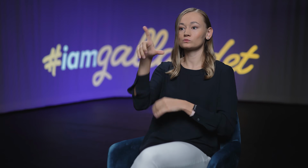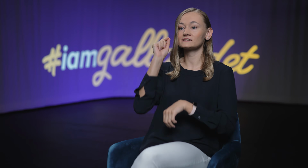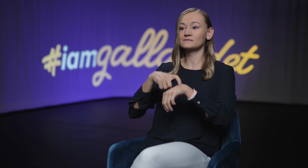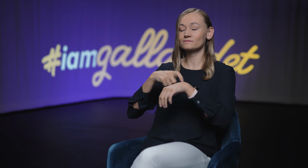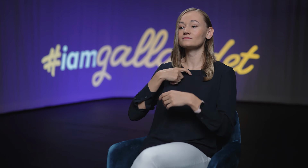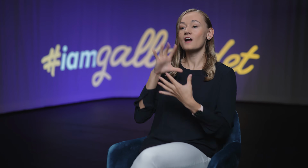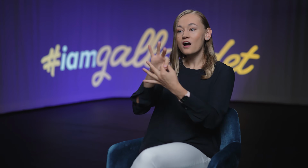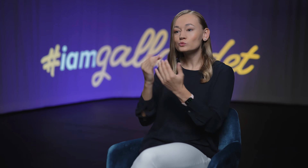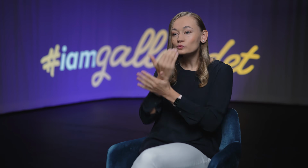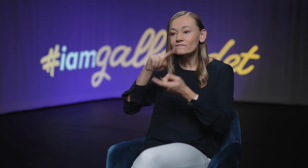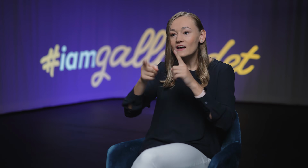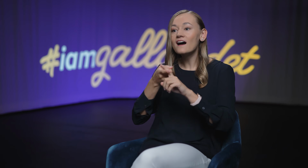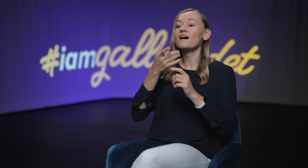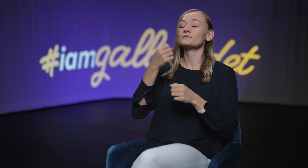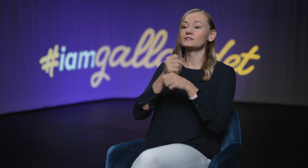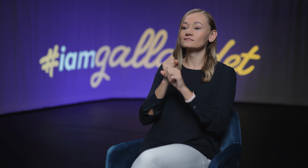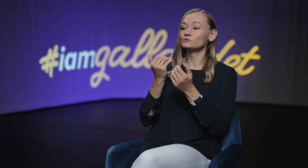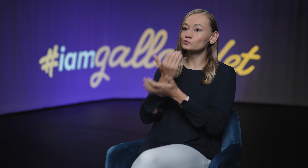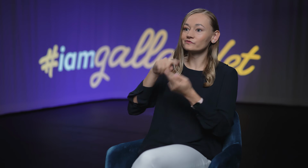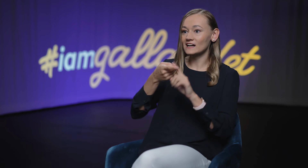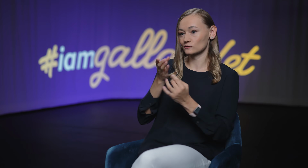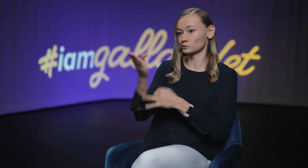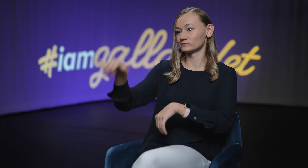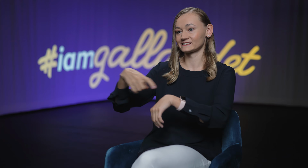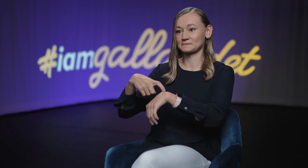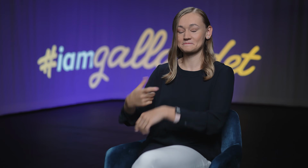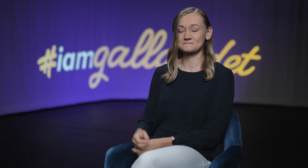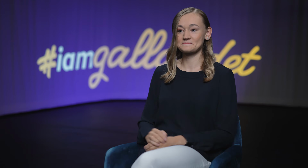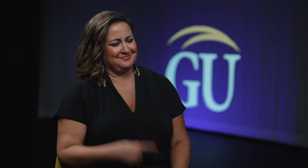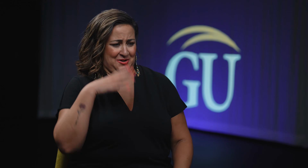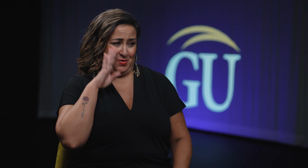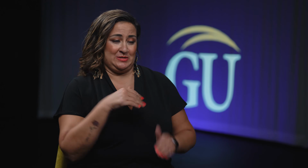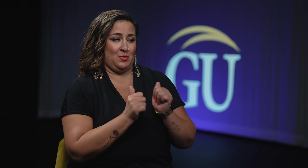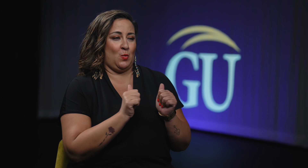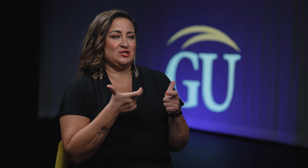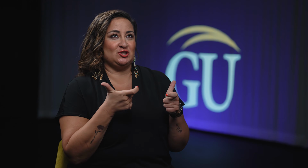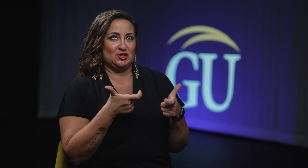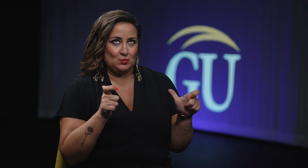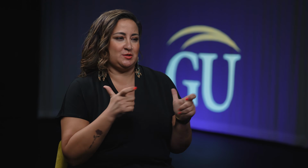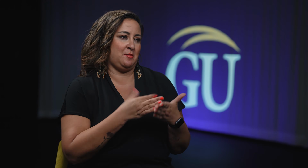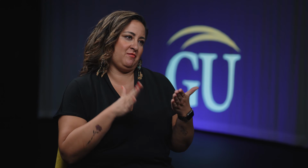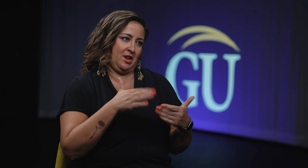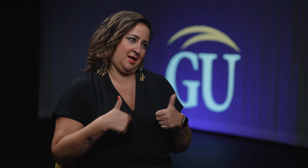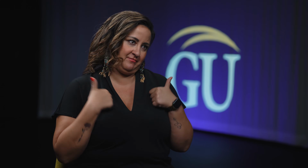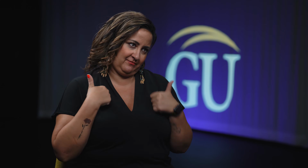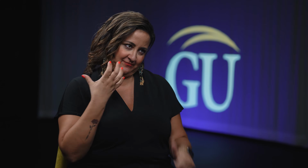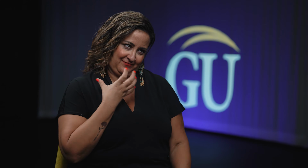at Gallaudet. I was able to connect and make new friends through my time in sports. I know that sports are a huge part of your life, and I definitely want